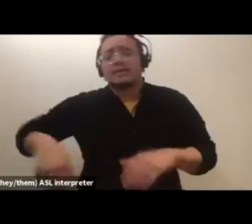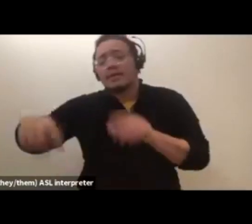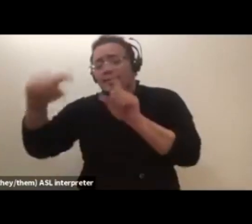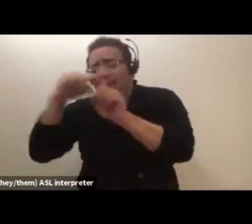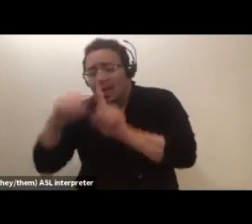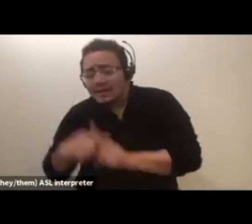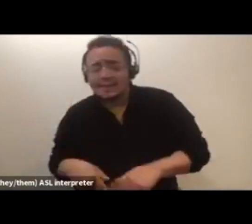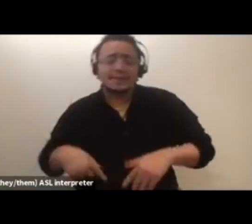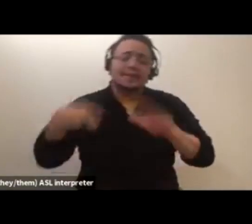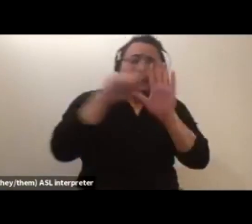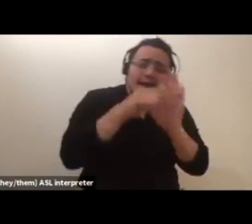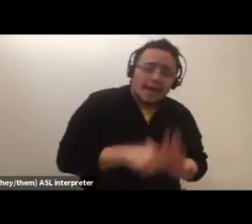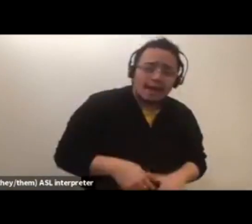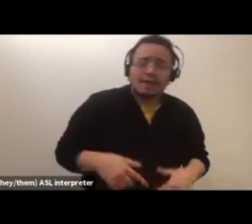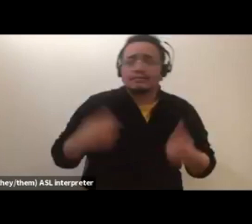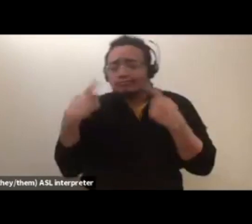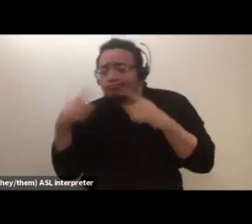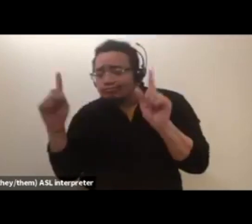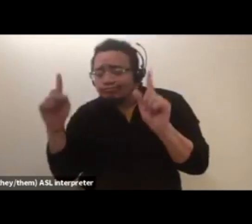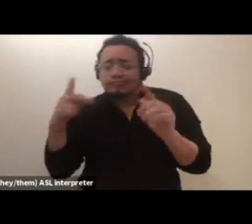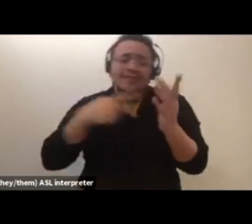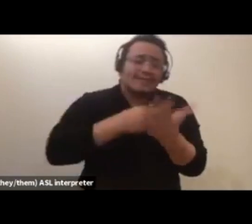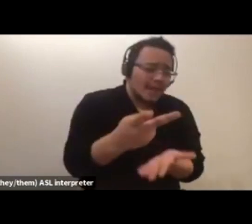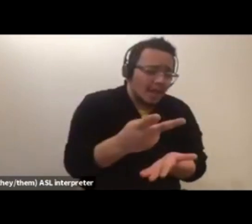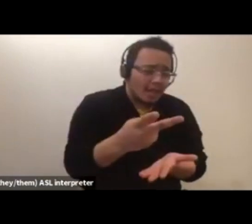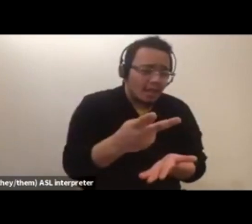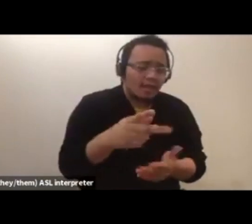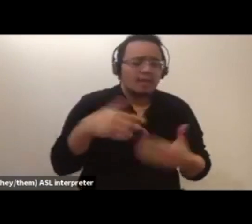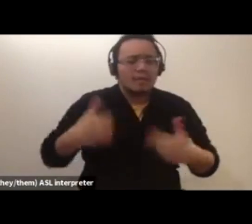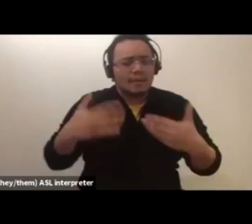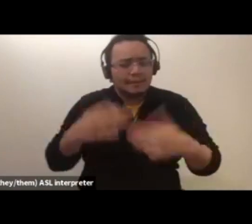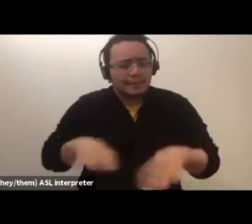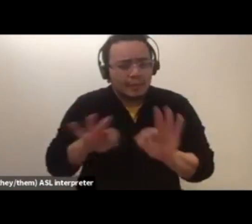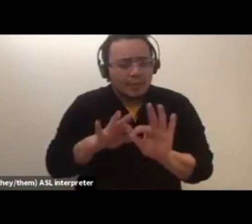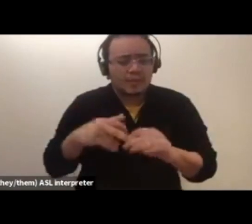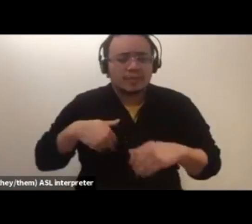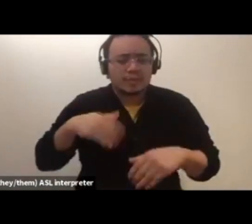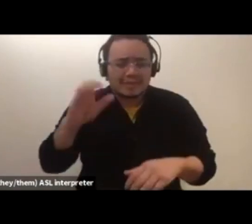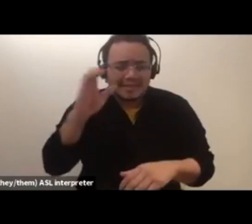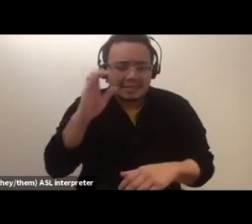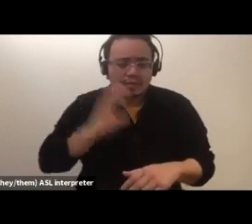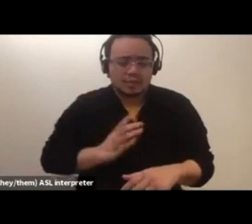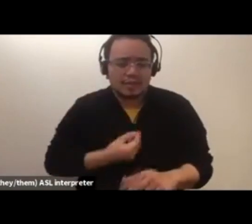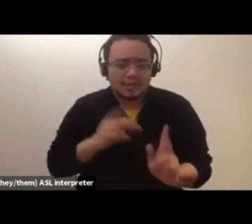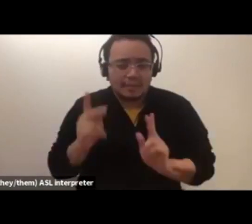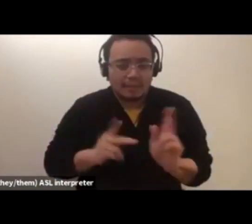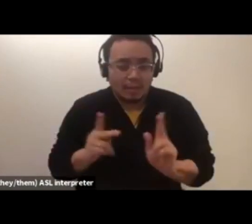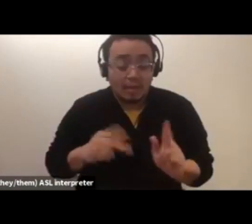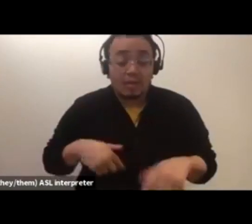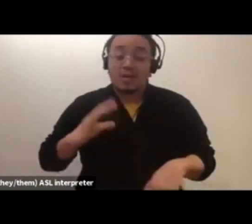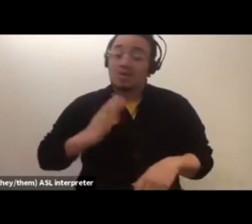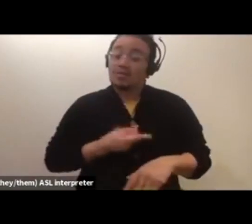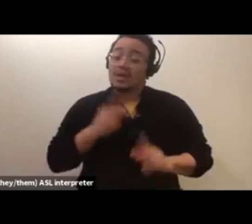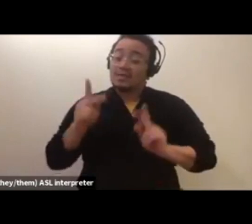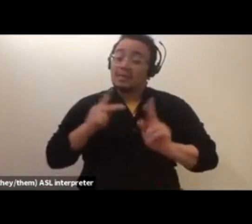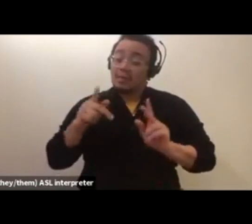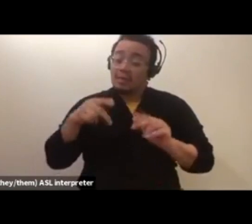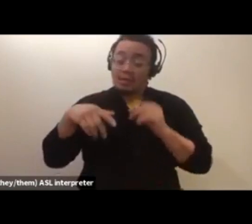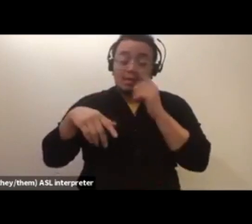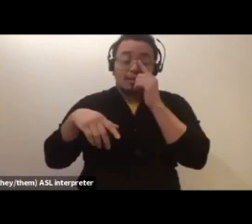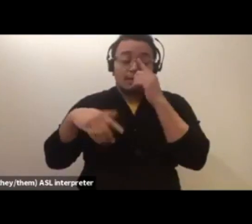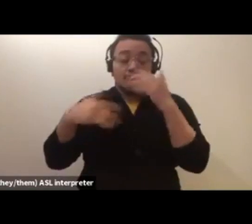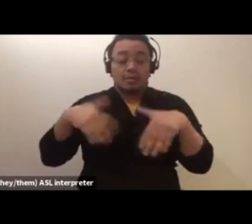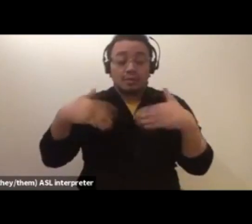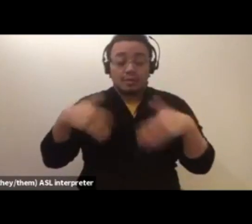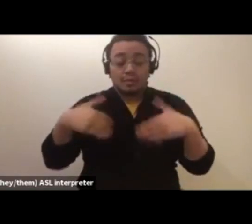what works, what doesn't work. That is a huge, huge thing. Within our data collection, we noticed that trans people,